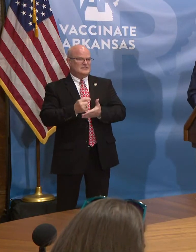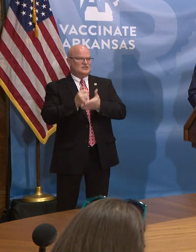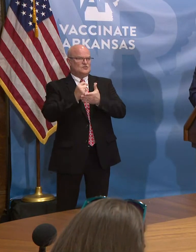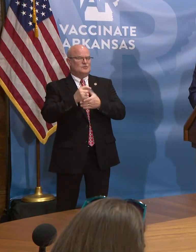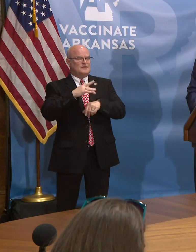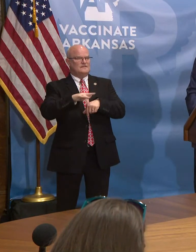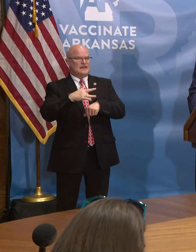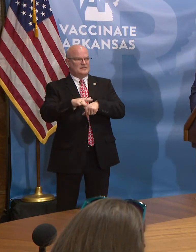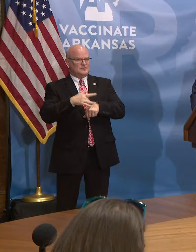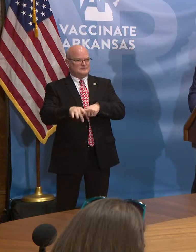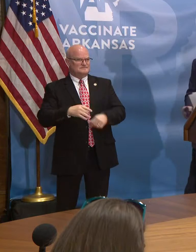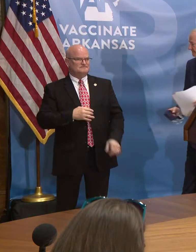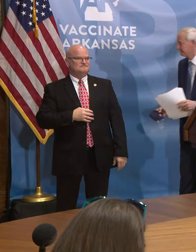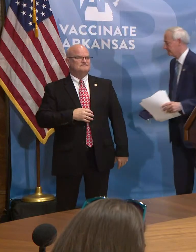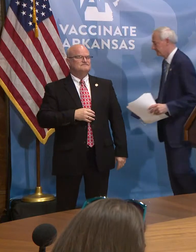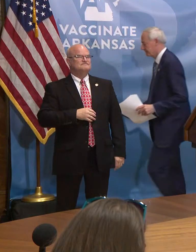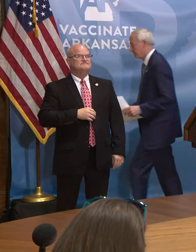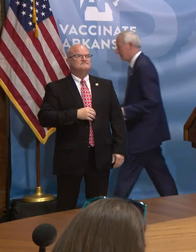treatments that are available. Dr. Romero.